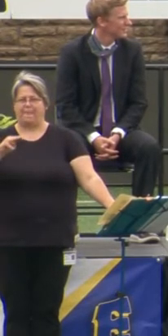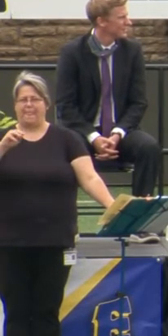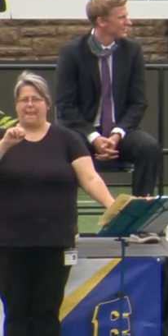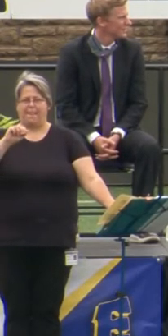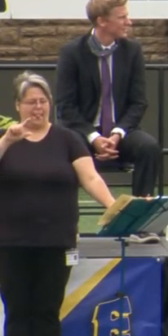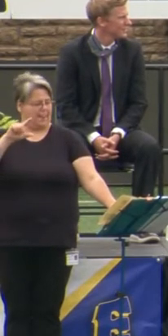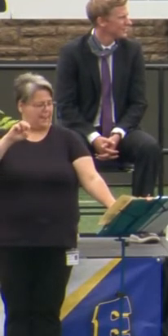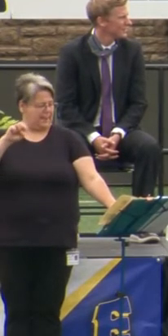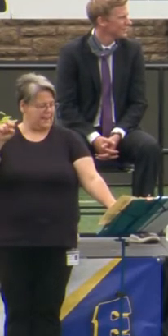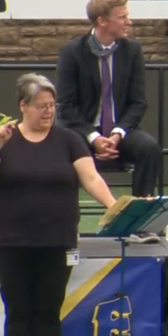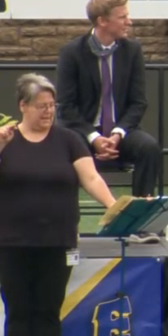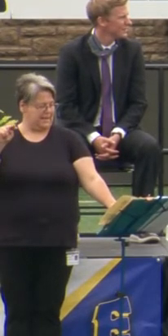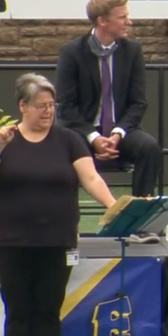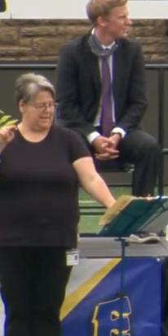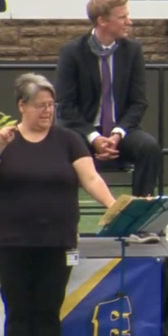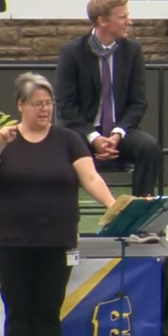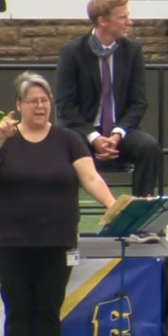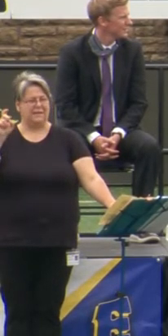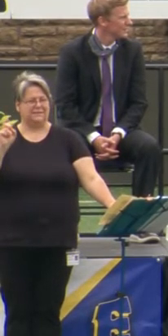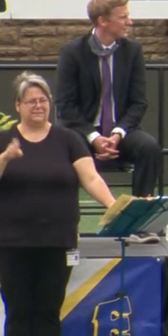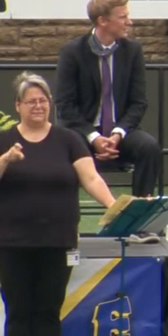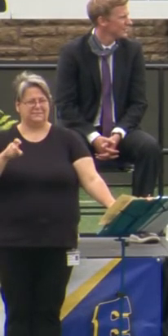Malivon Sion.